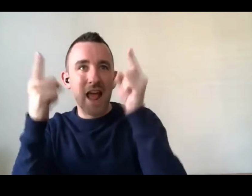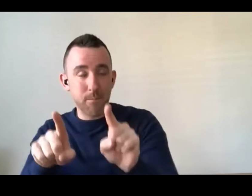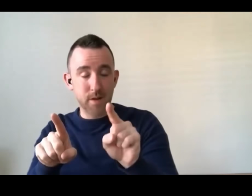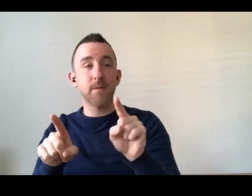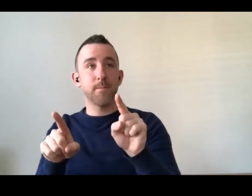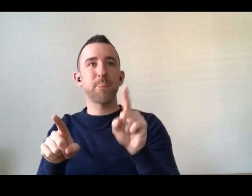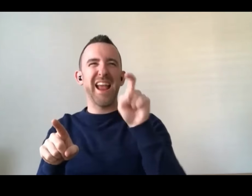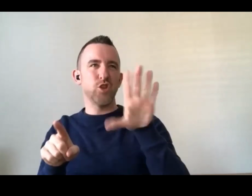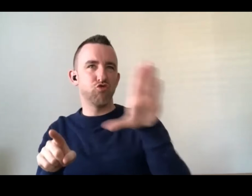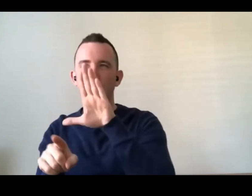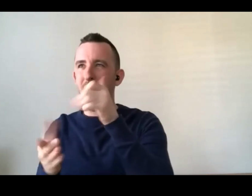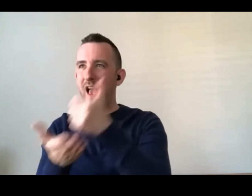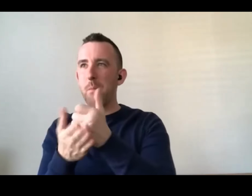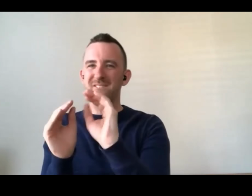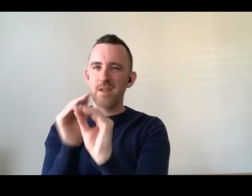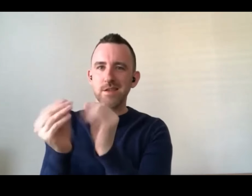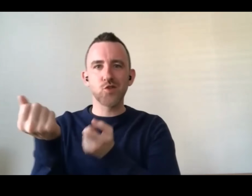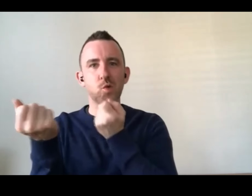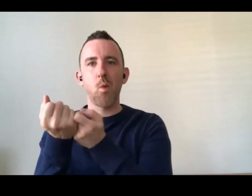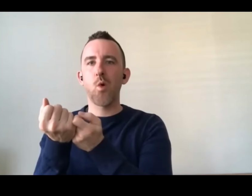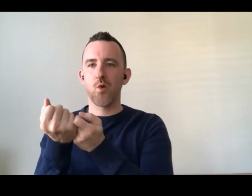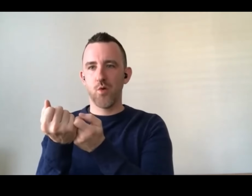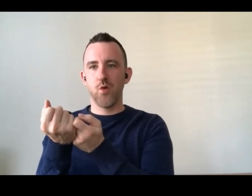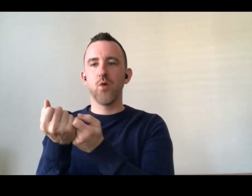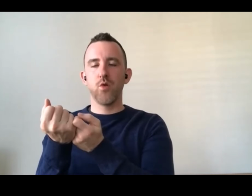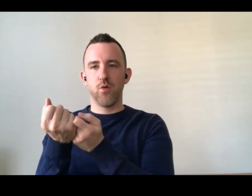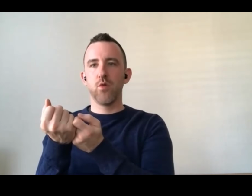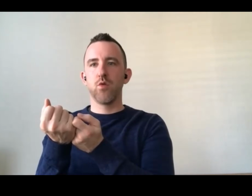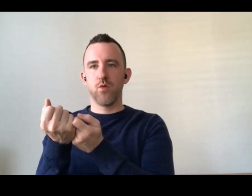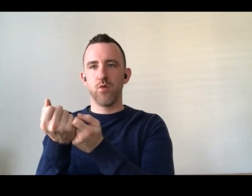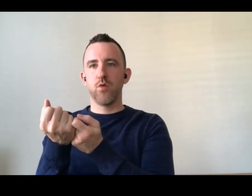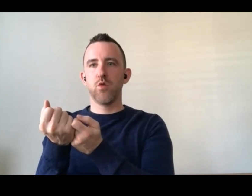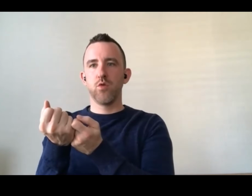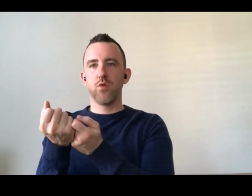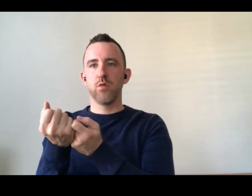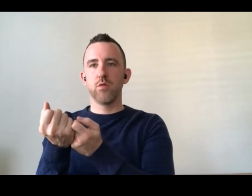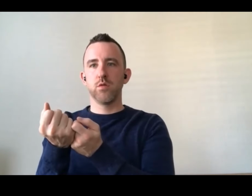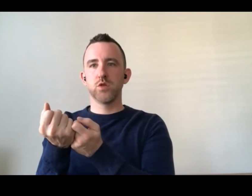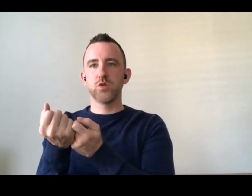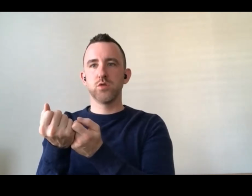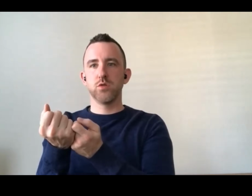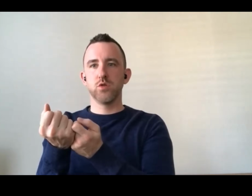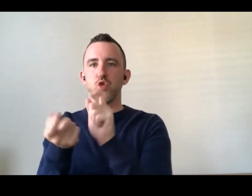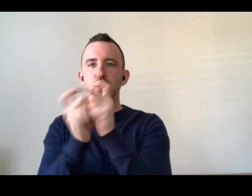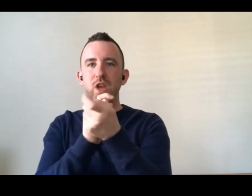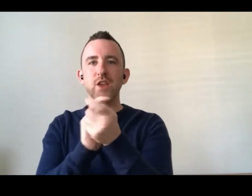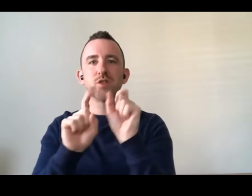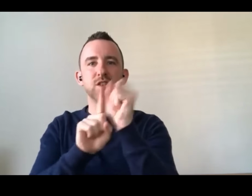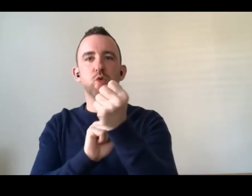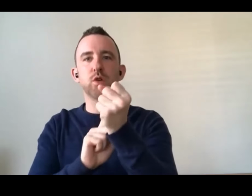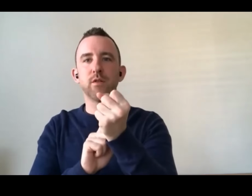I need your help fixing and supporting it, to change the situation for people